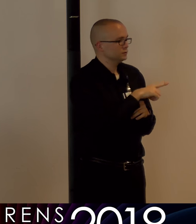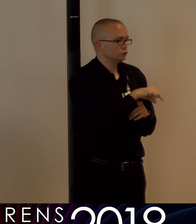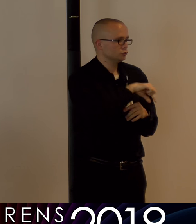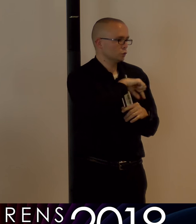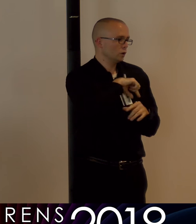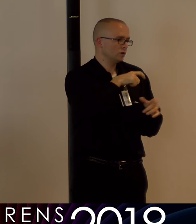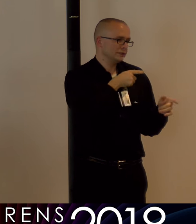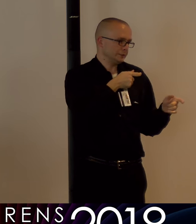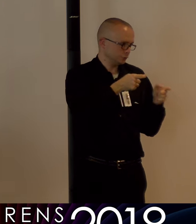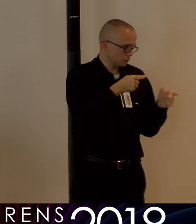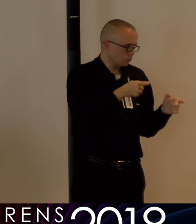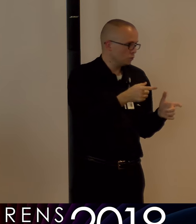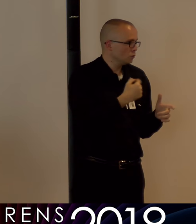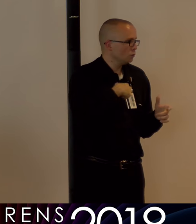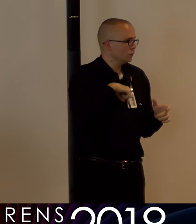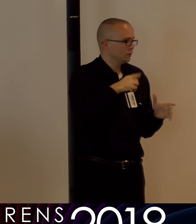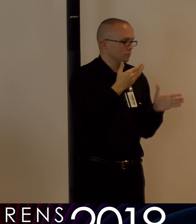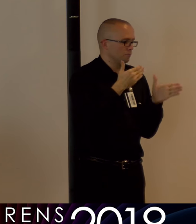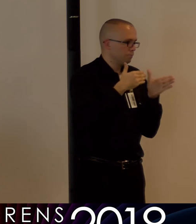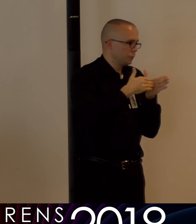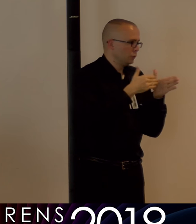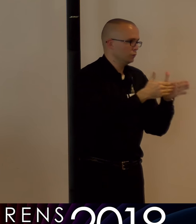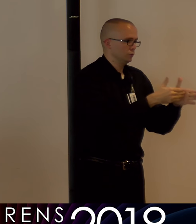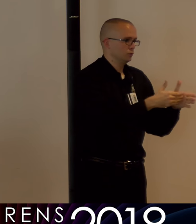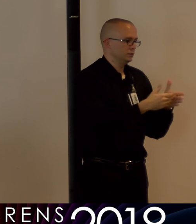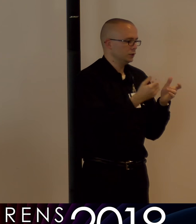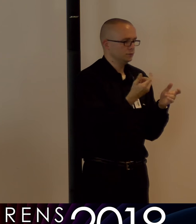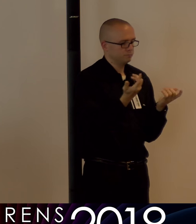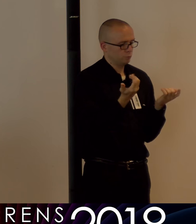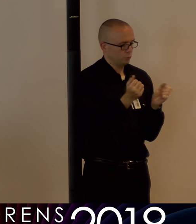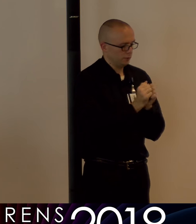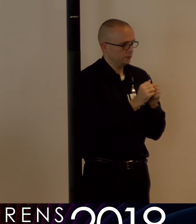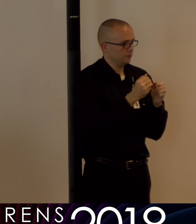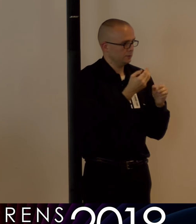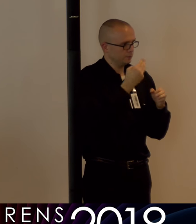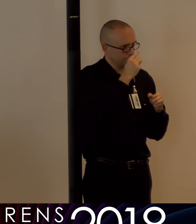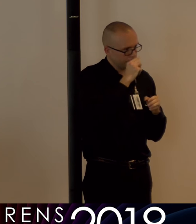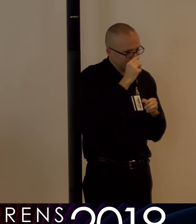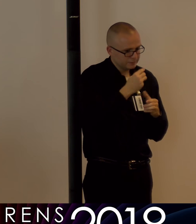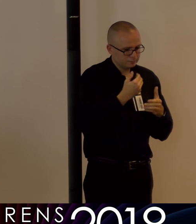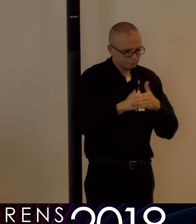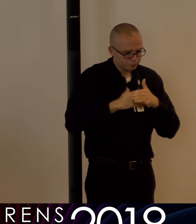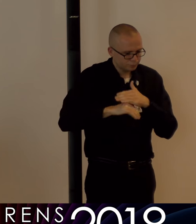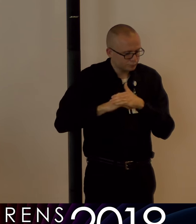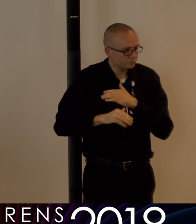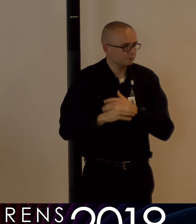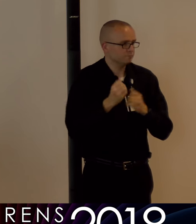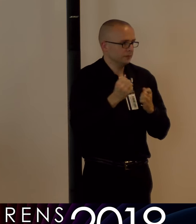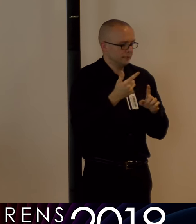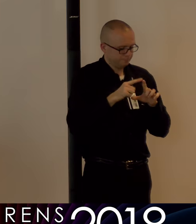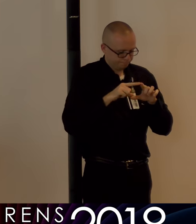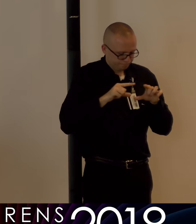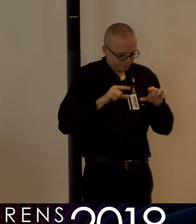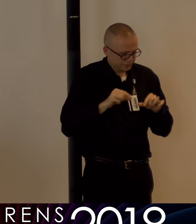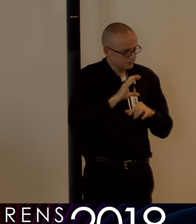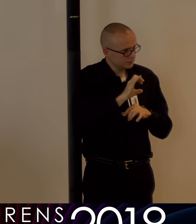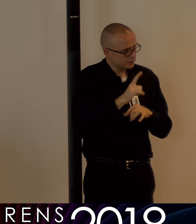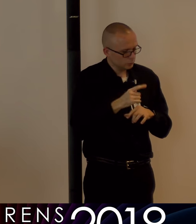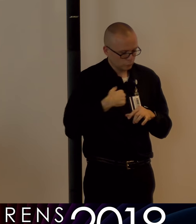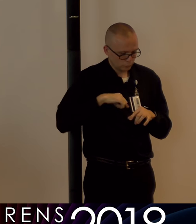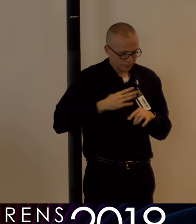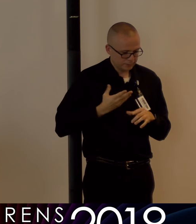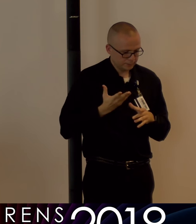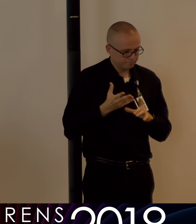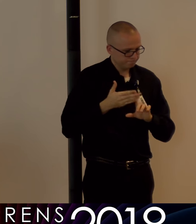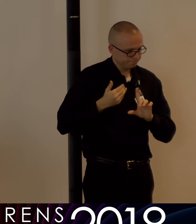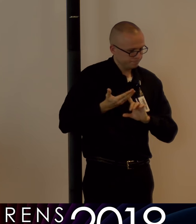control, but we had to do this over multiple litters of mice, generating multiple plates of cells. And we had to convince ourselves